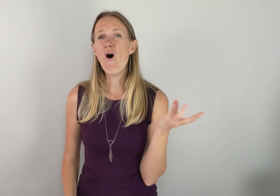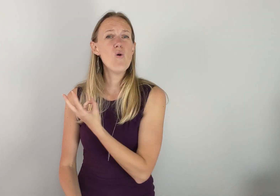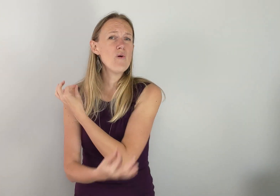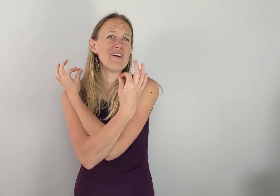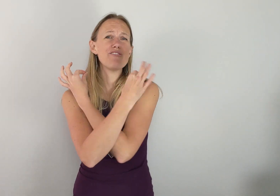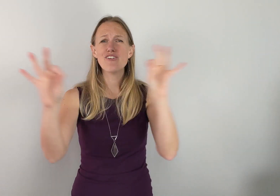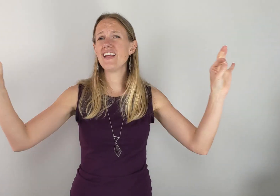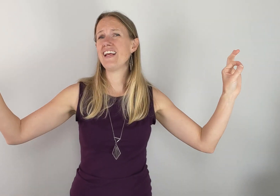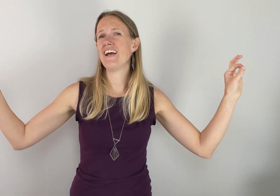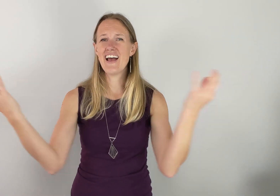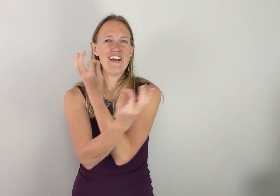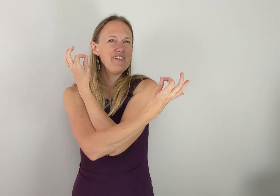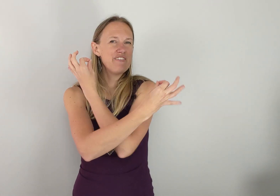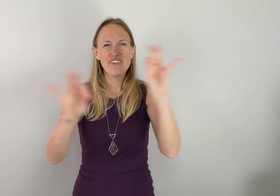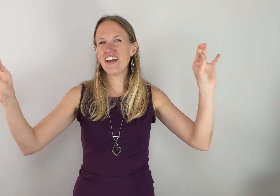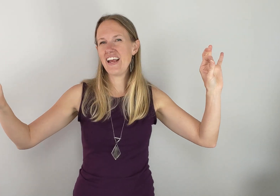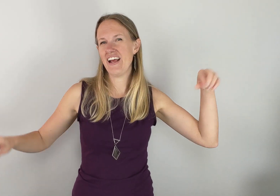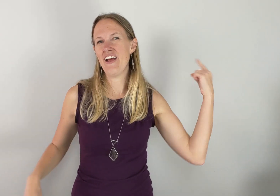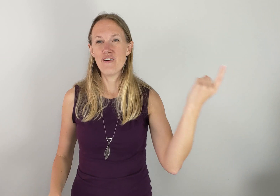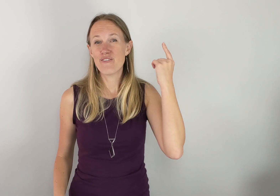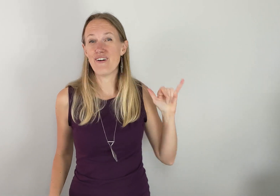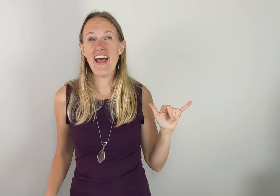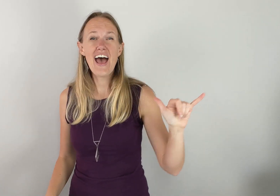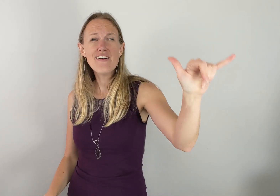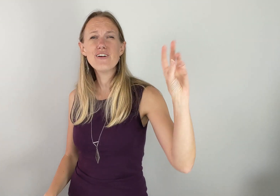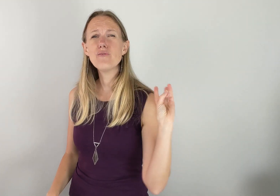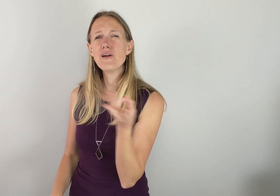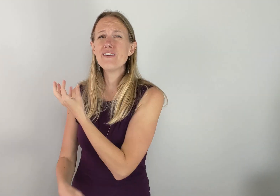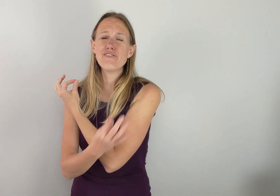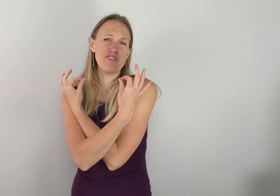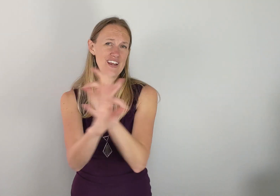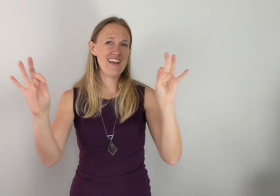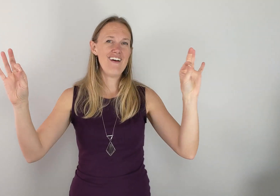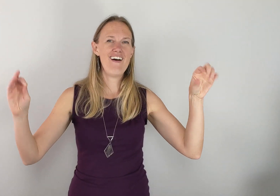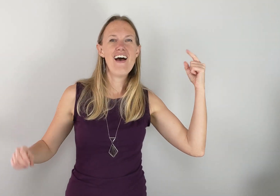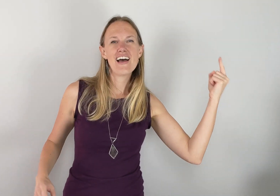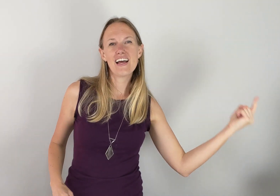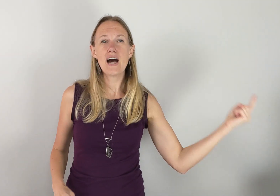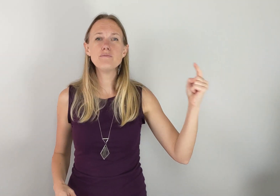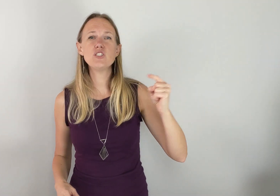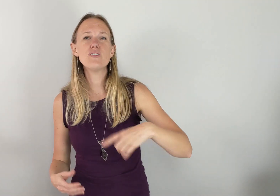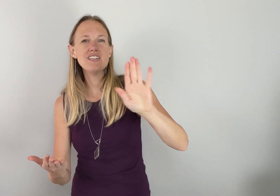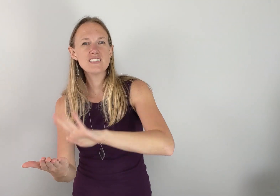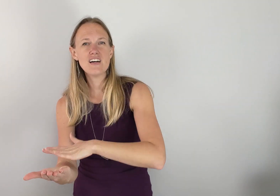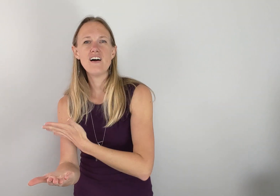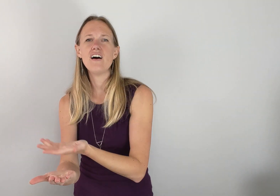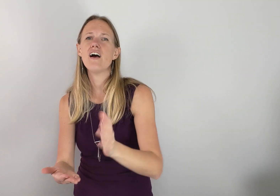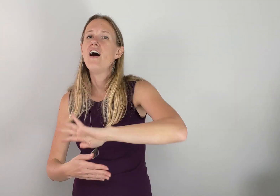Oh, we're free, free, forever we're free. Come join the song